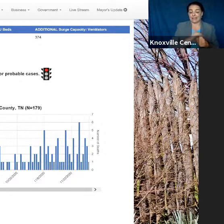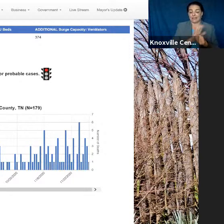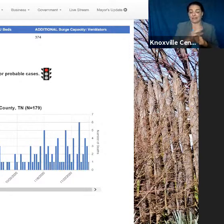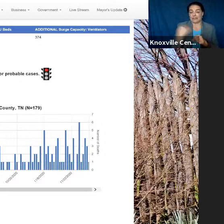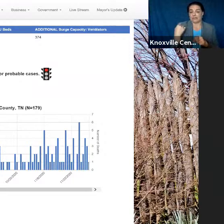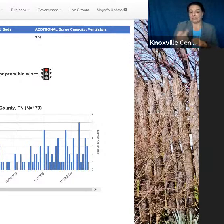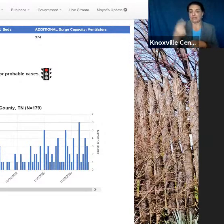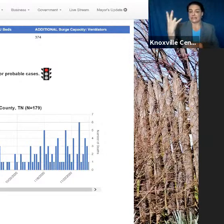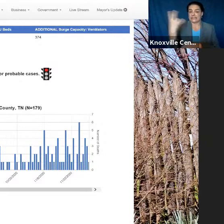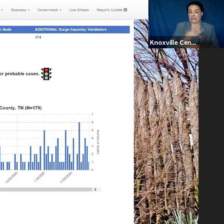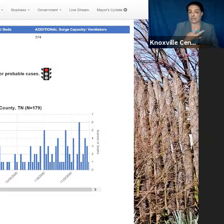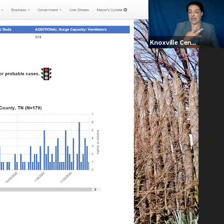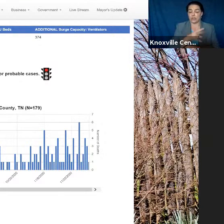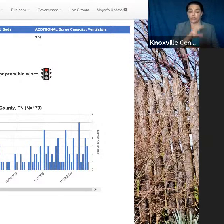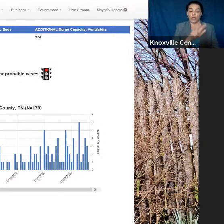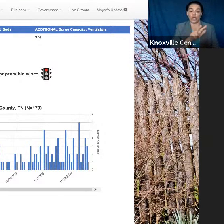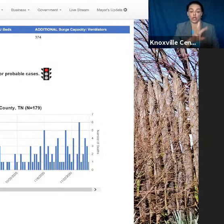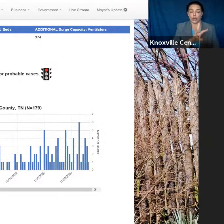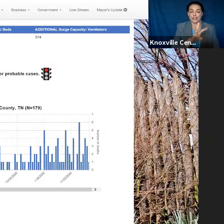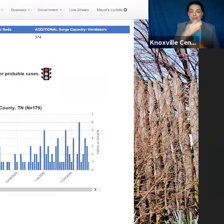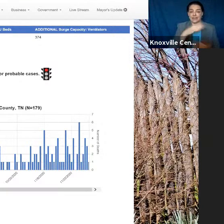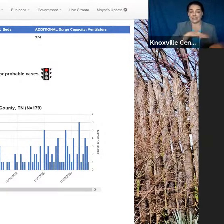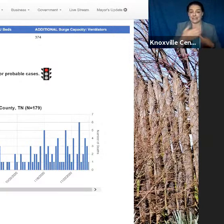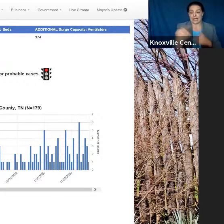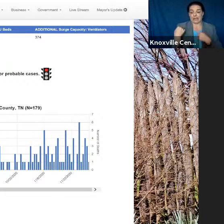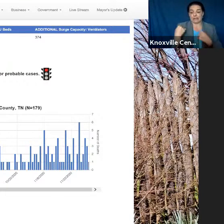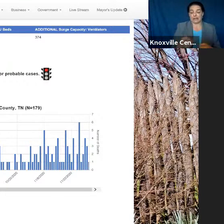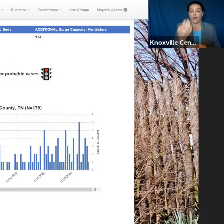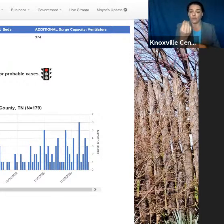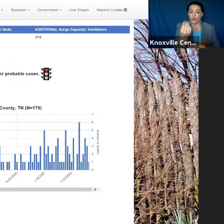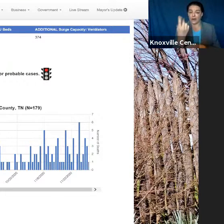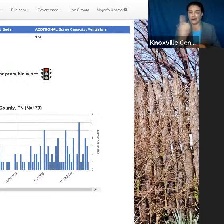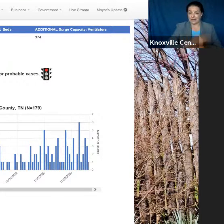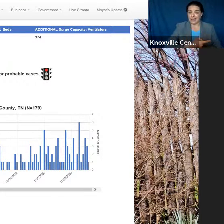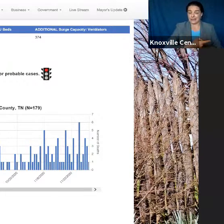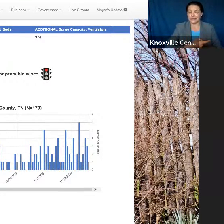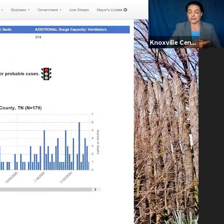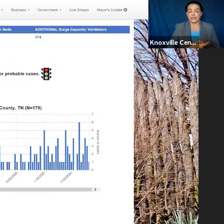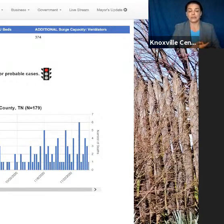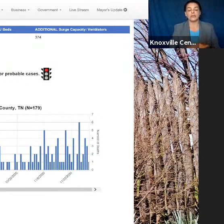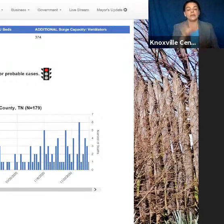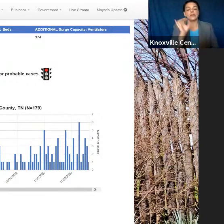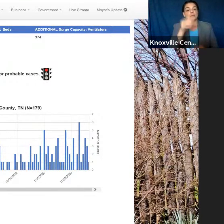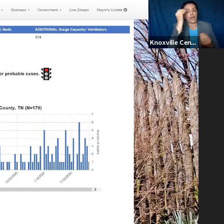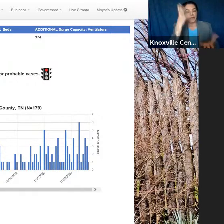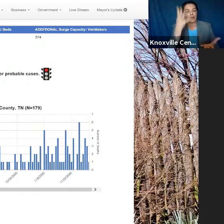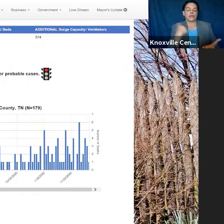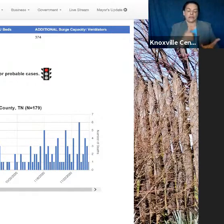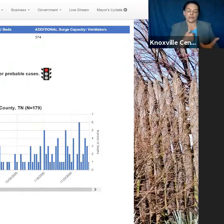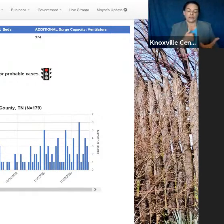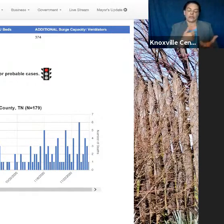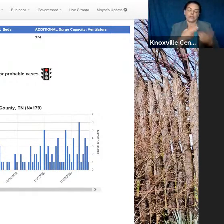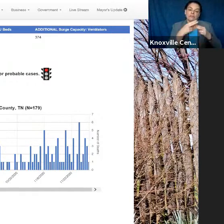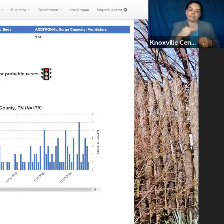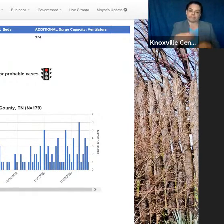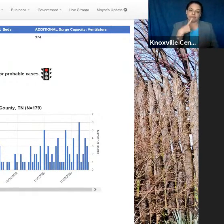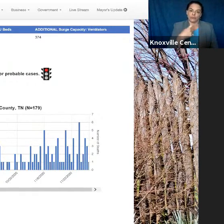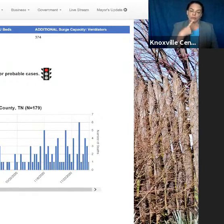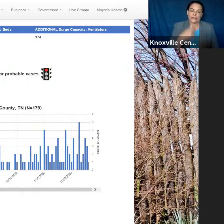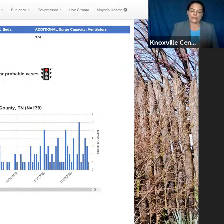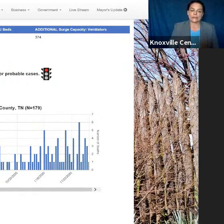7 days and 36 deaths in the last 14 days. This information leads us to represent this benchmark as